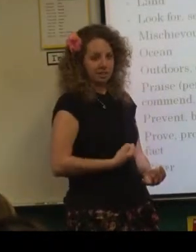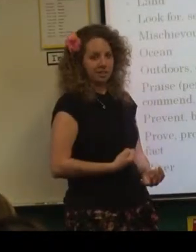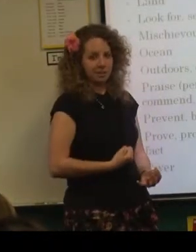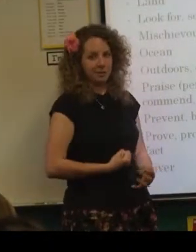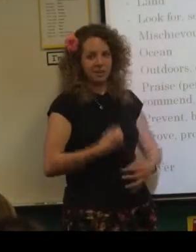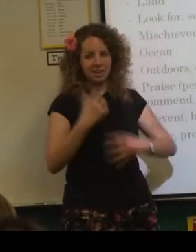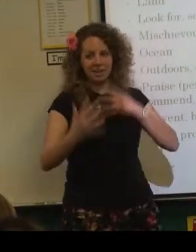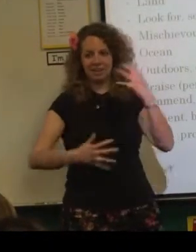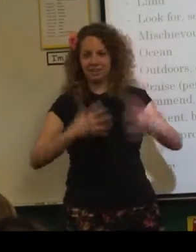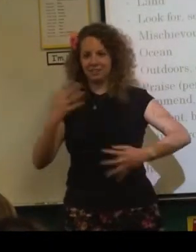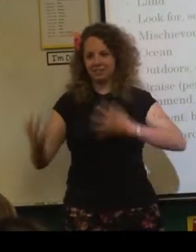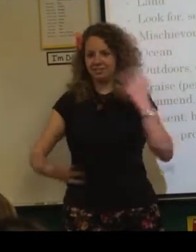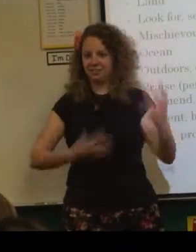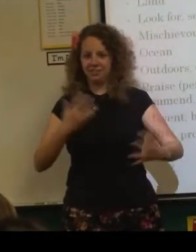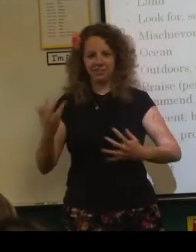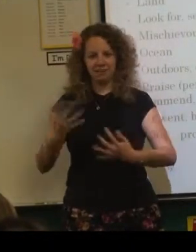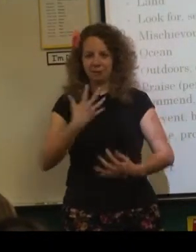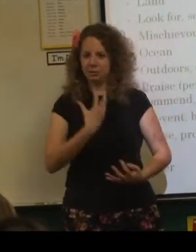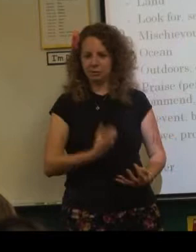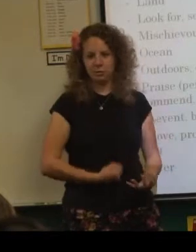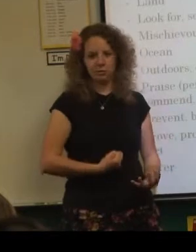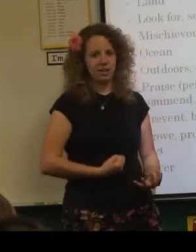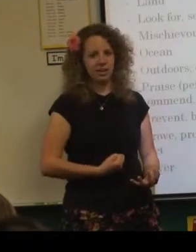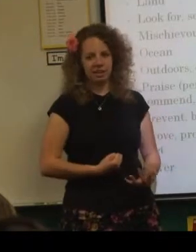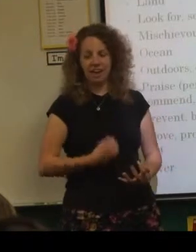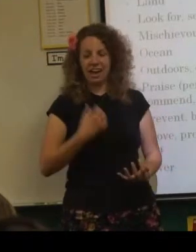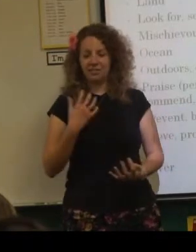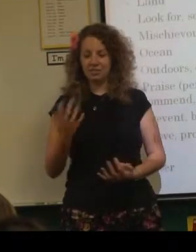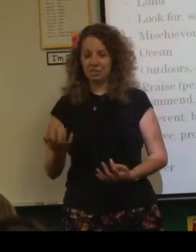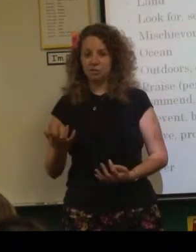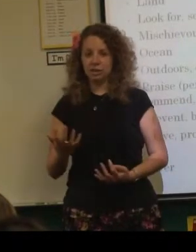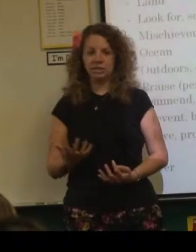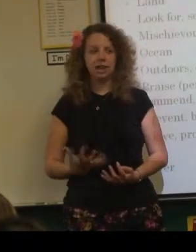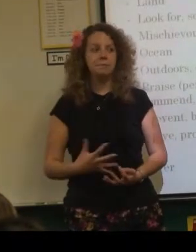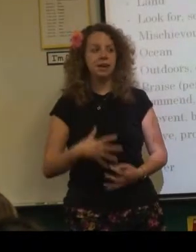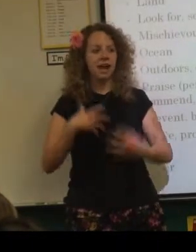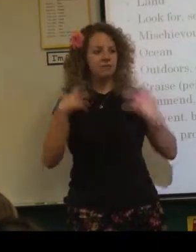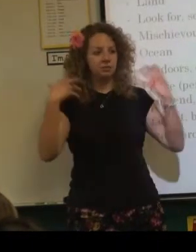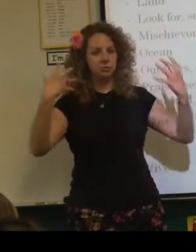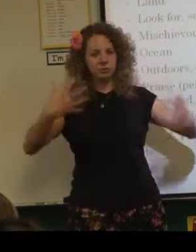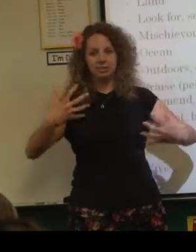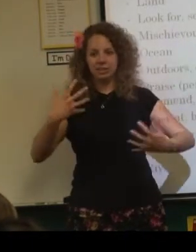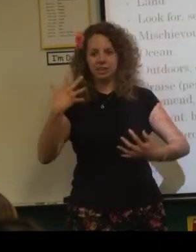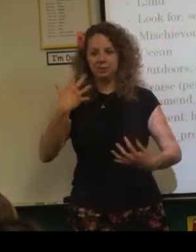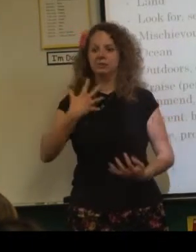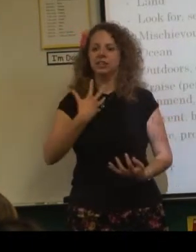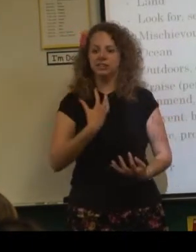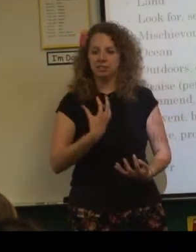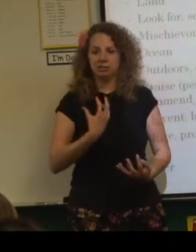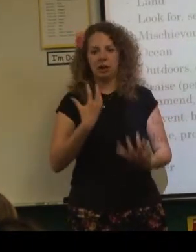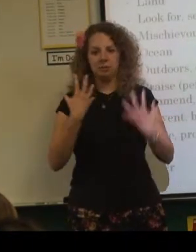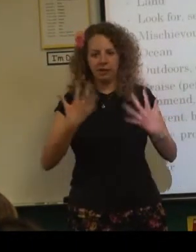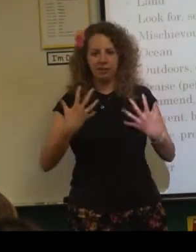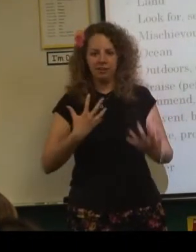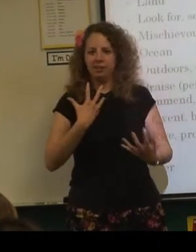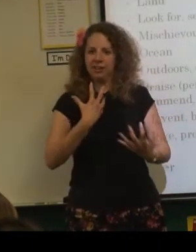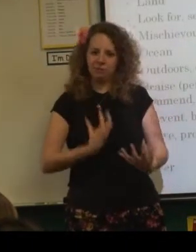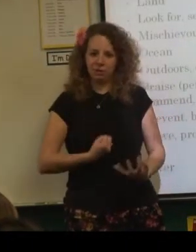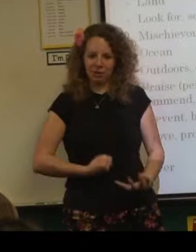suppressing something, I was restraining. I haven't seen it used like that, but I have seen it used like to describe like trying to